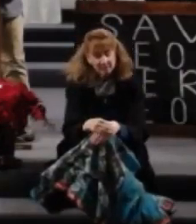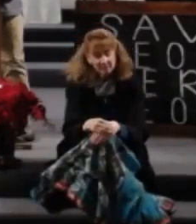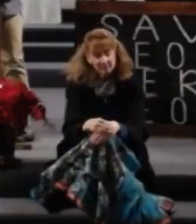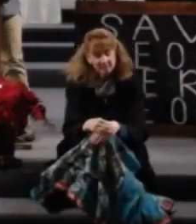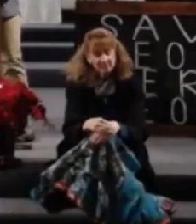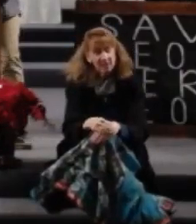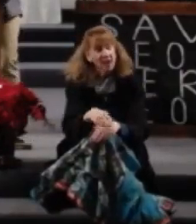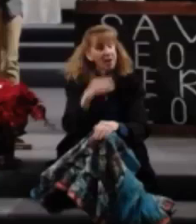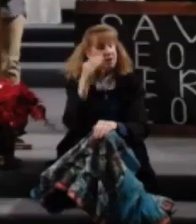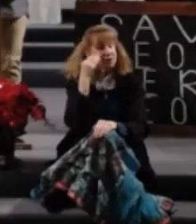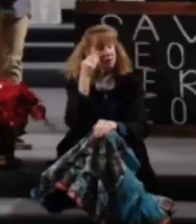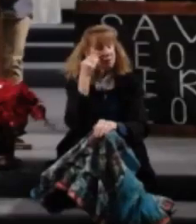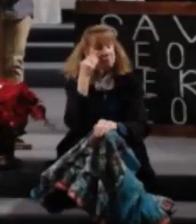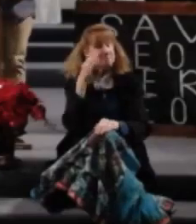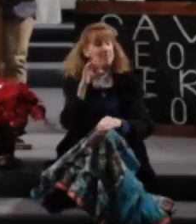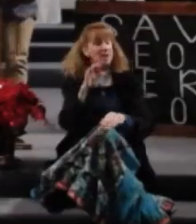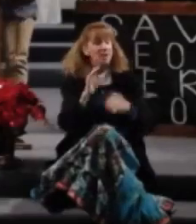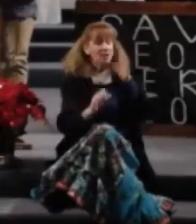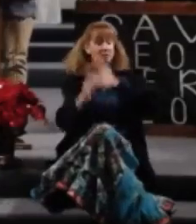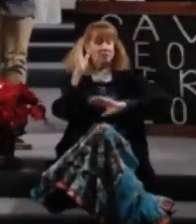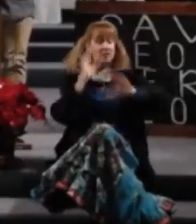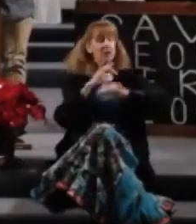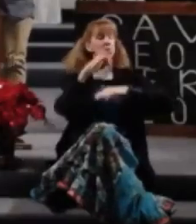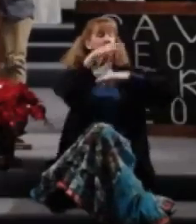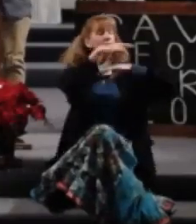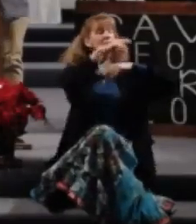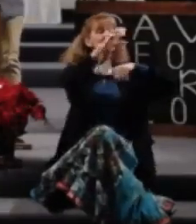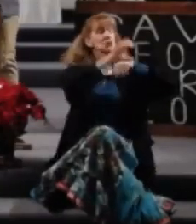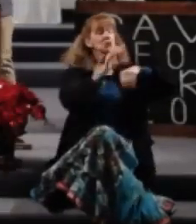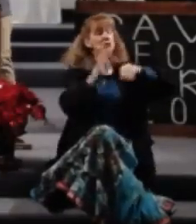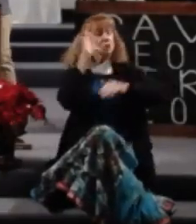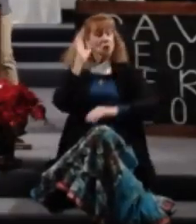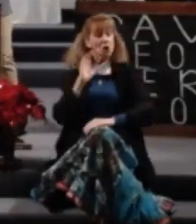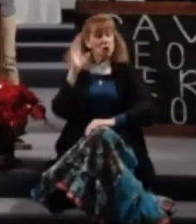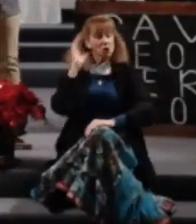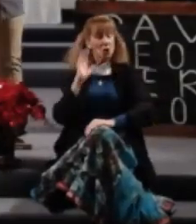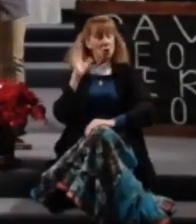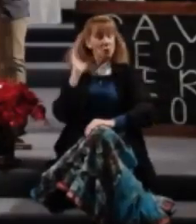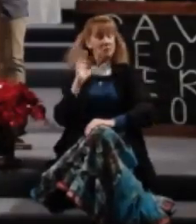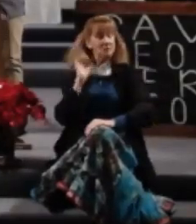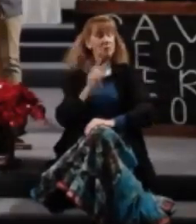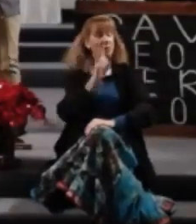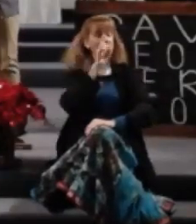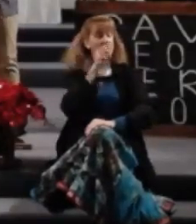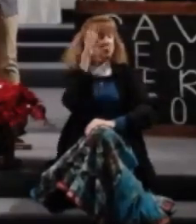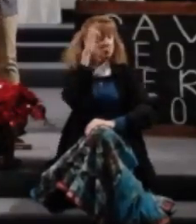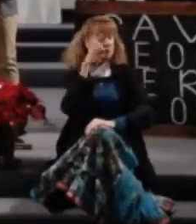You know, the dedication of the early church to God's word is one of the major reasons Christianity is